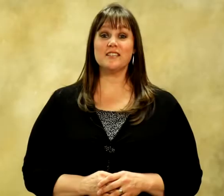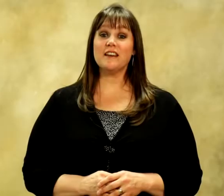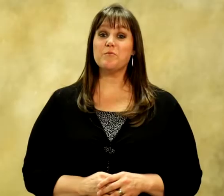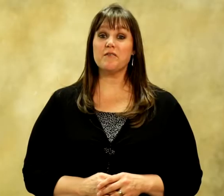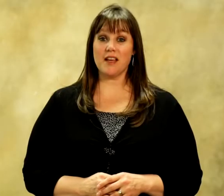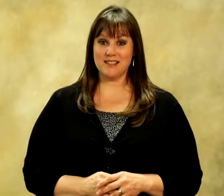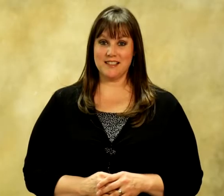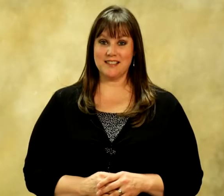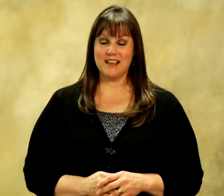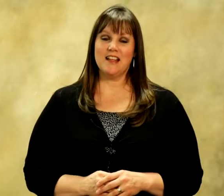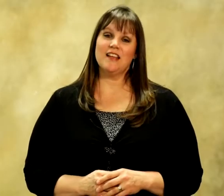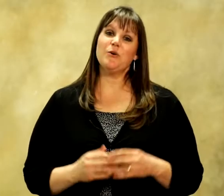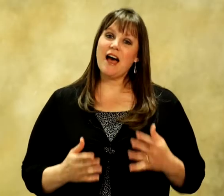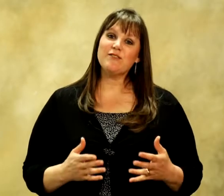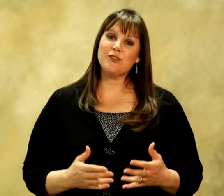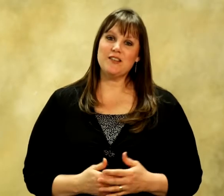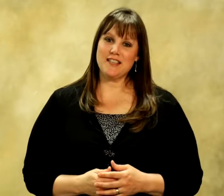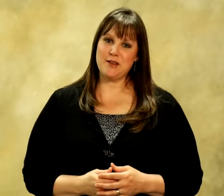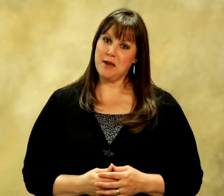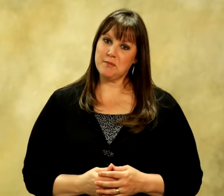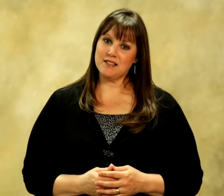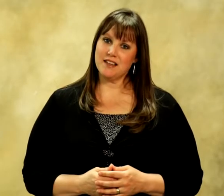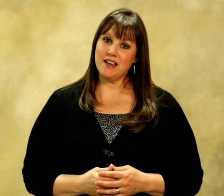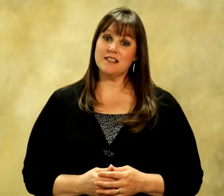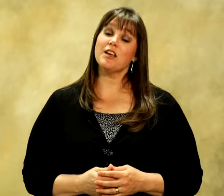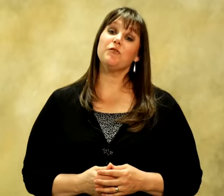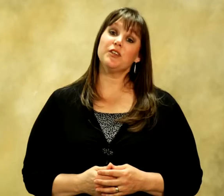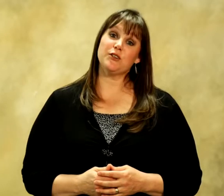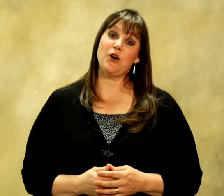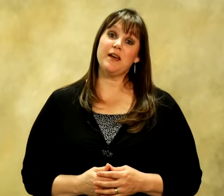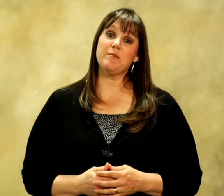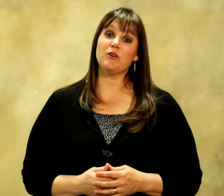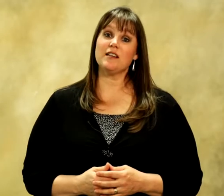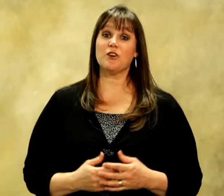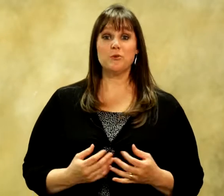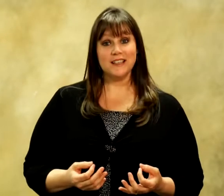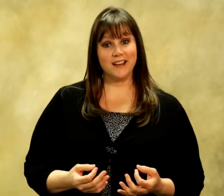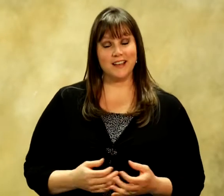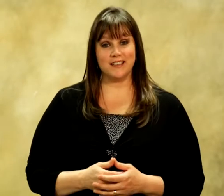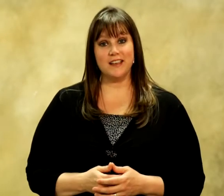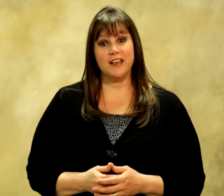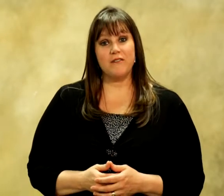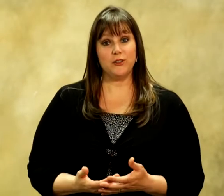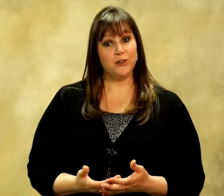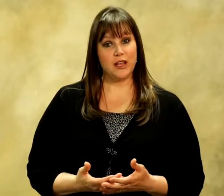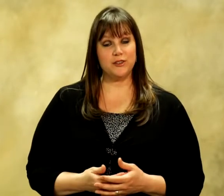When you study the book of Exodus, you have to learn the Ten Commandments. And several years ago, I came across a really neat idea of how to do